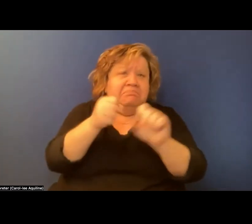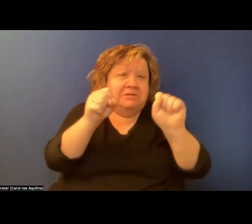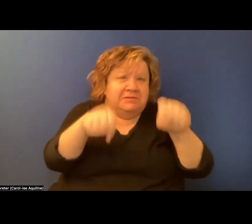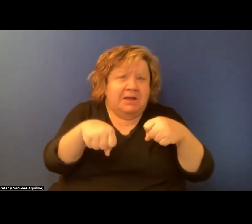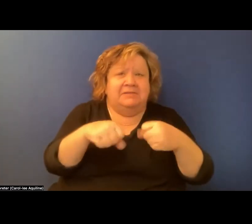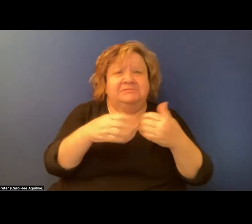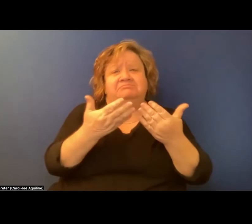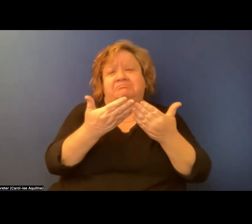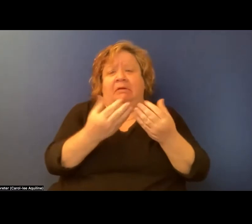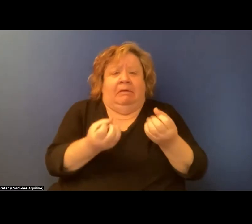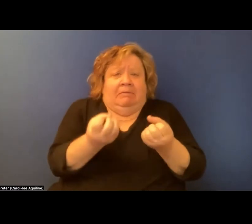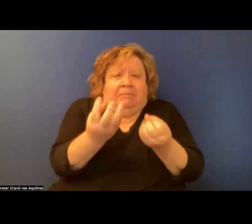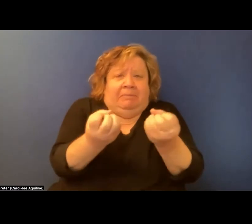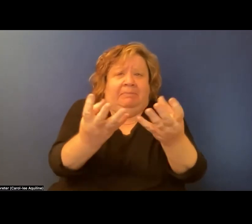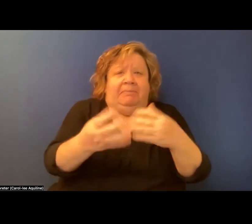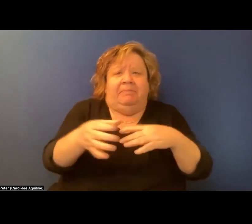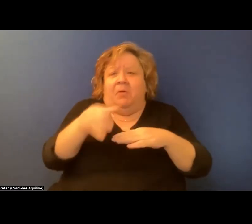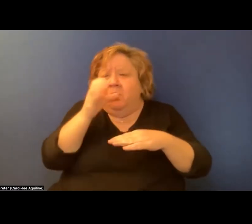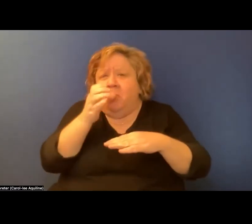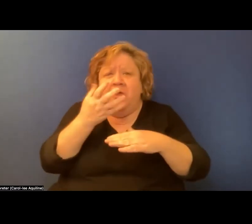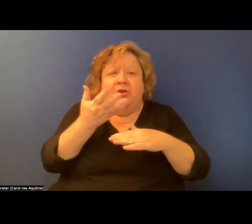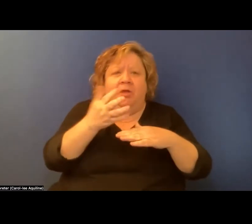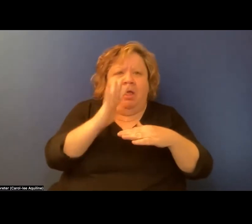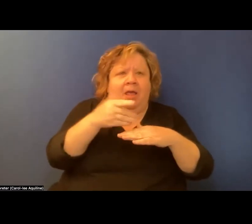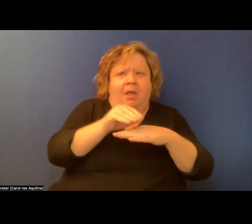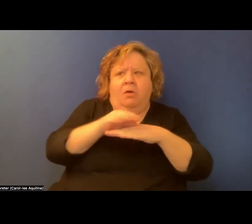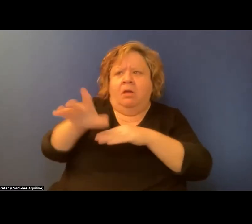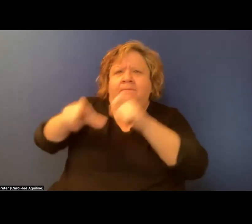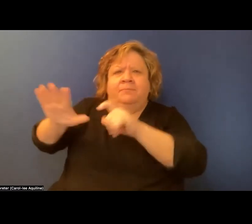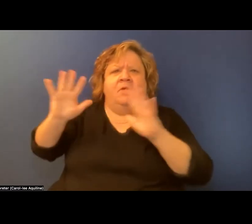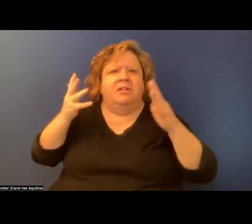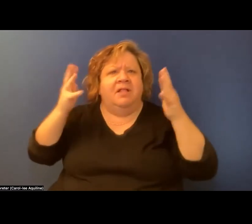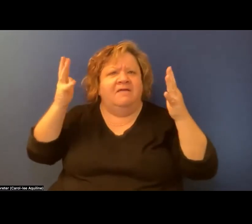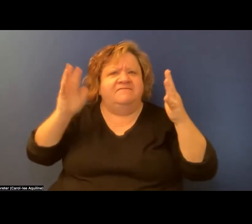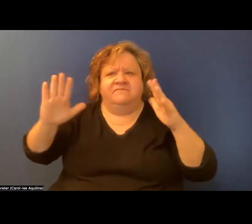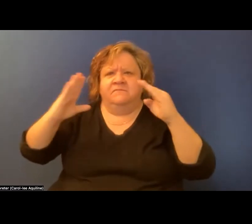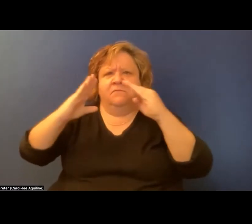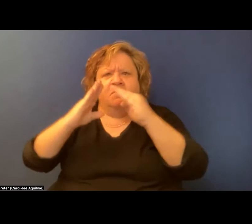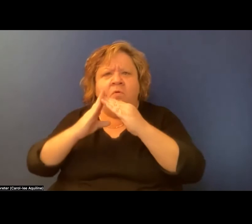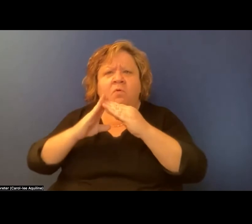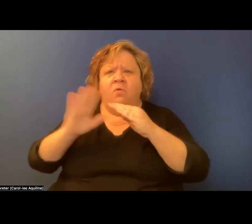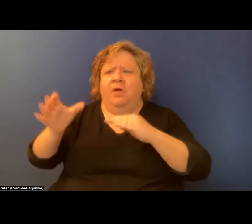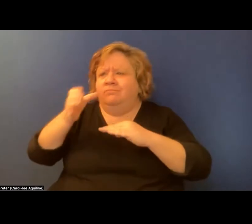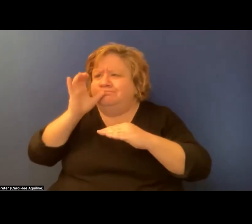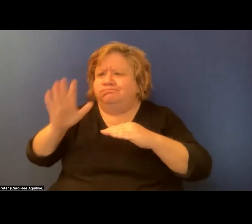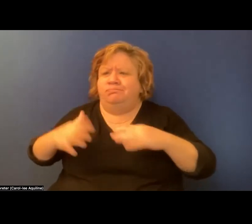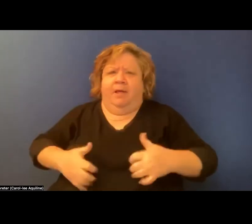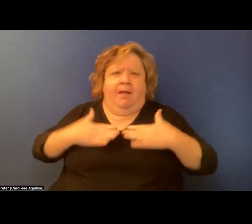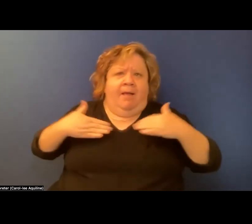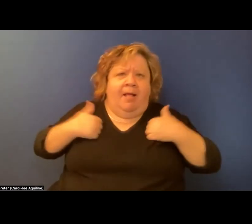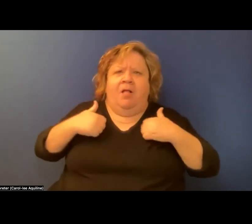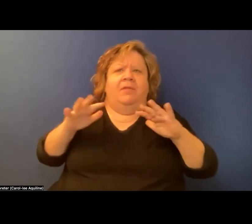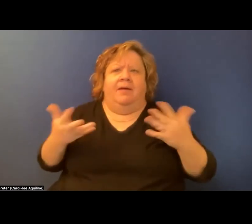conditions, and health. As an extension, promoting the rights of women, girls, and people with disabilities is at the heart